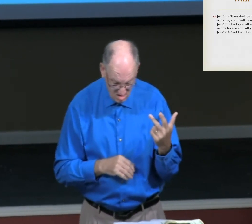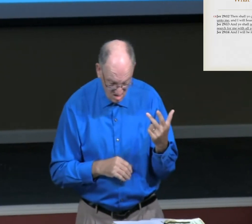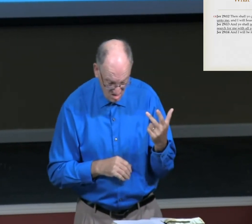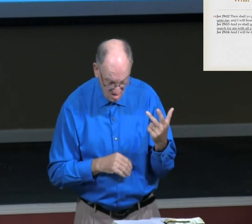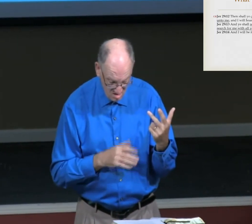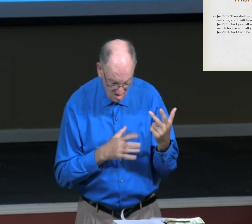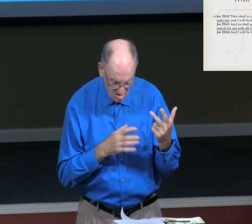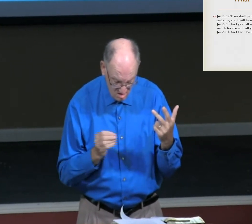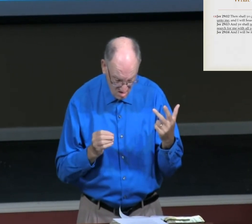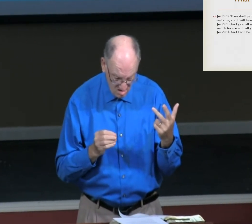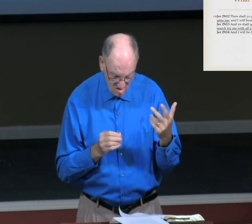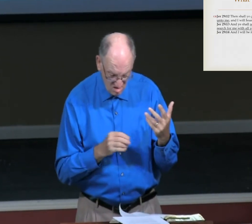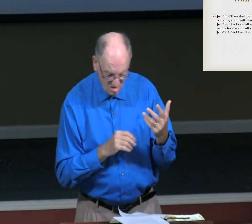And then pray unto him.